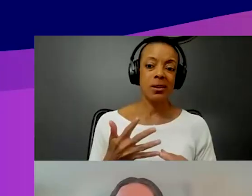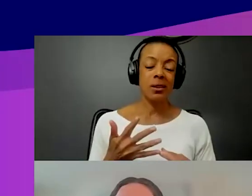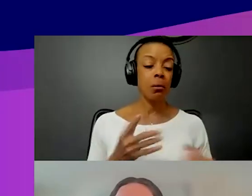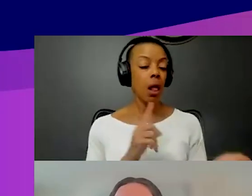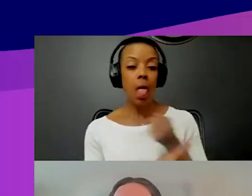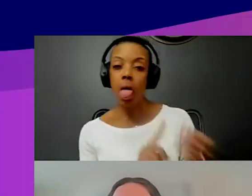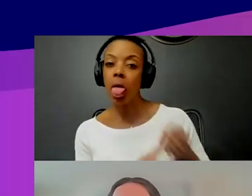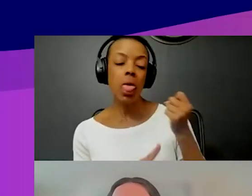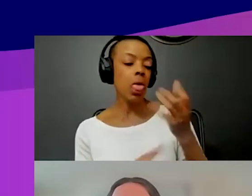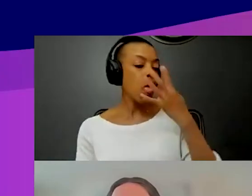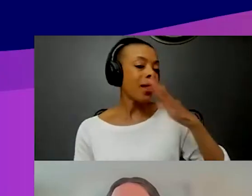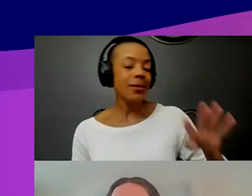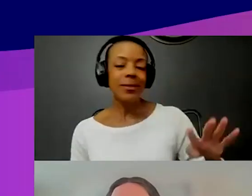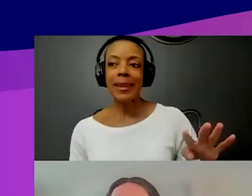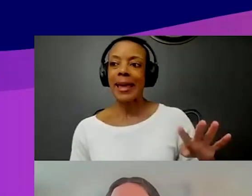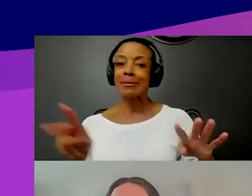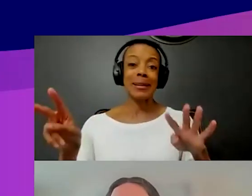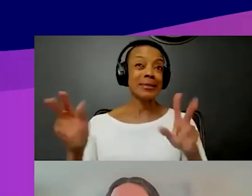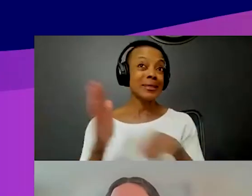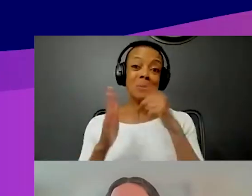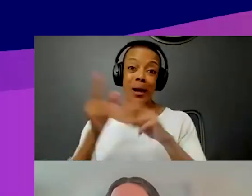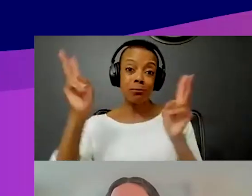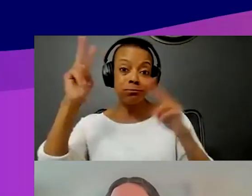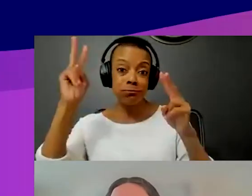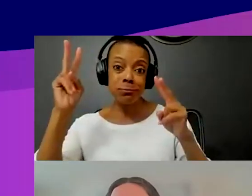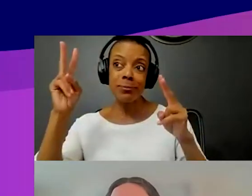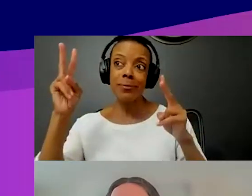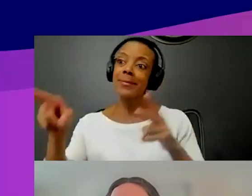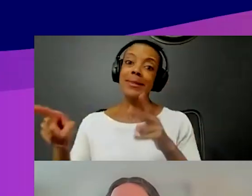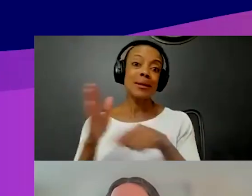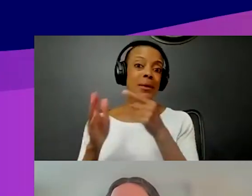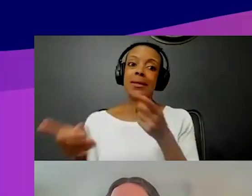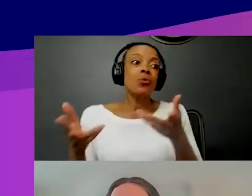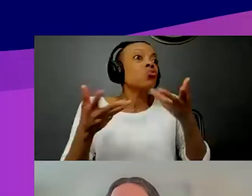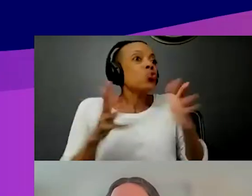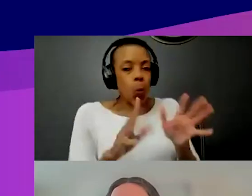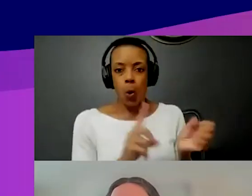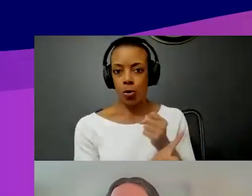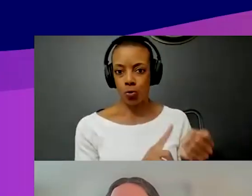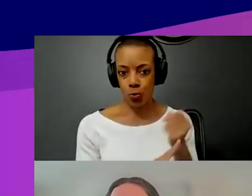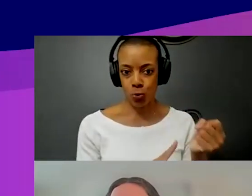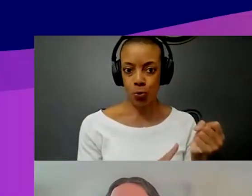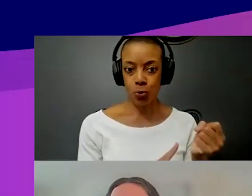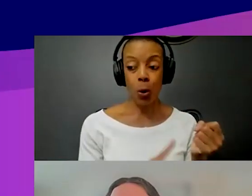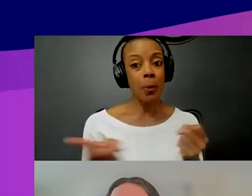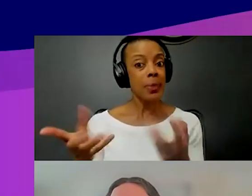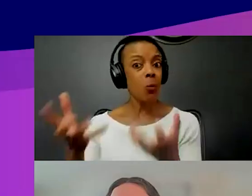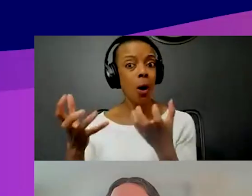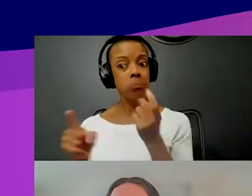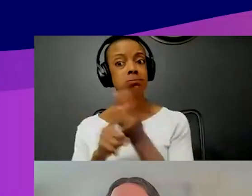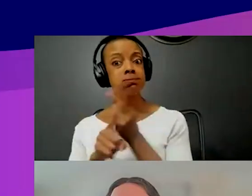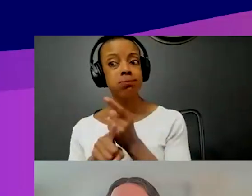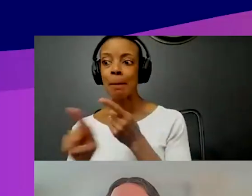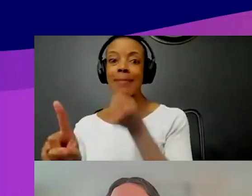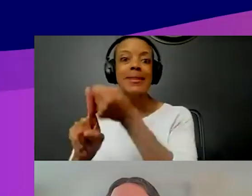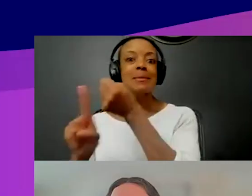unintentional. People don't want to hurt other people. Of course, there are exceptions, but mostly they are open to doing the right thing, but they are in pain